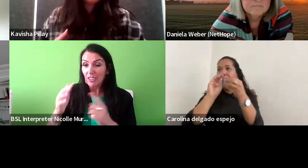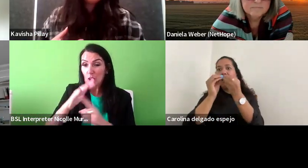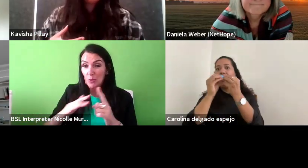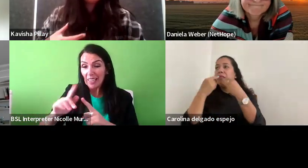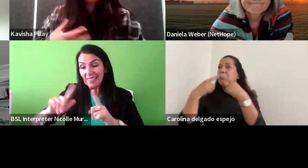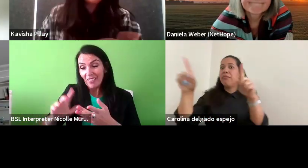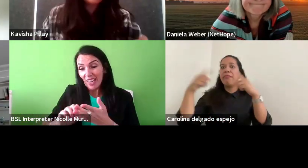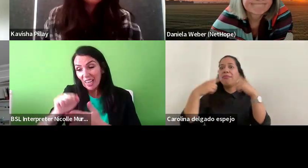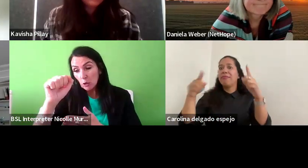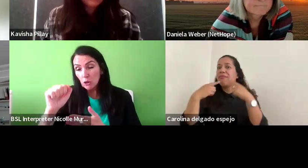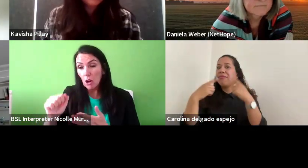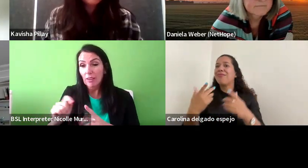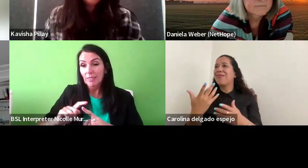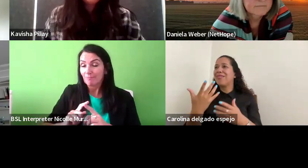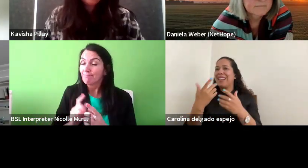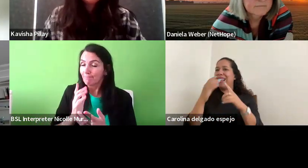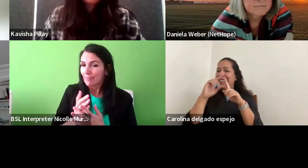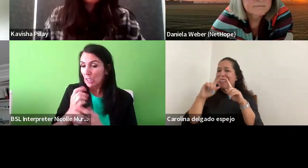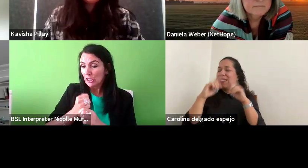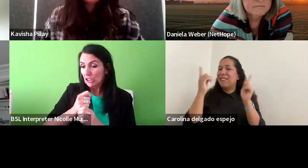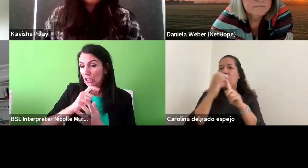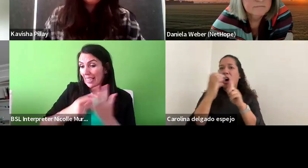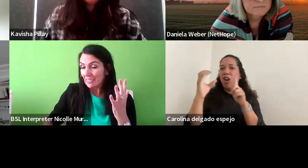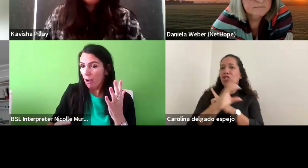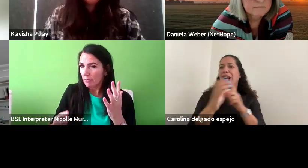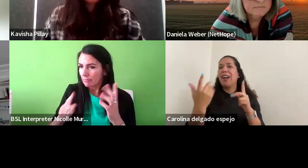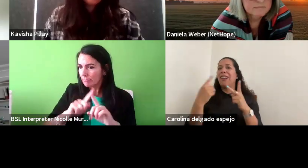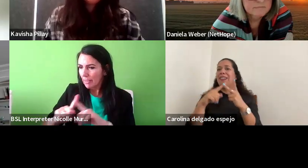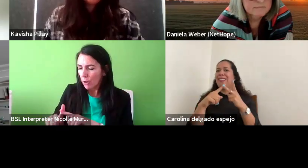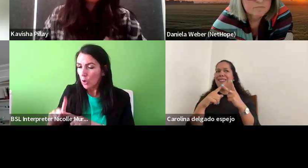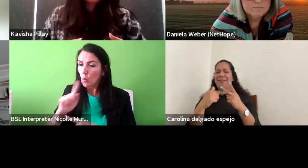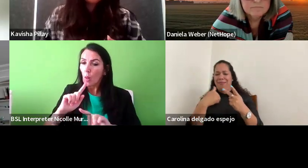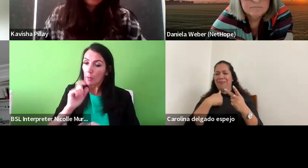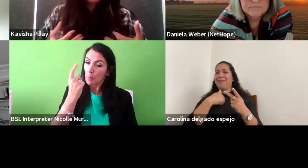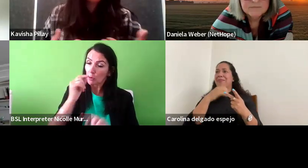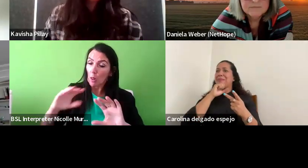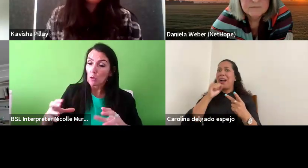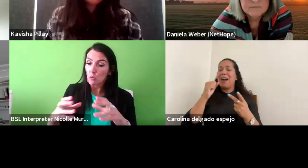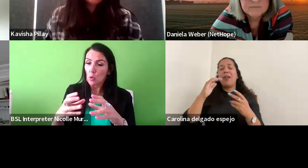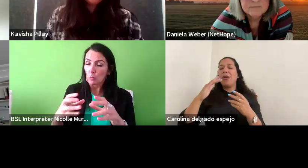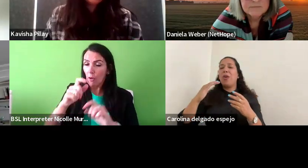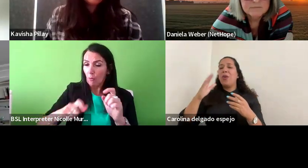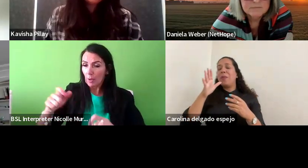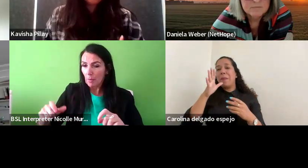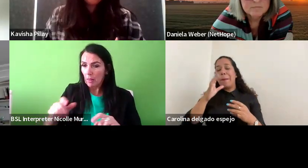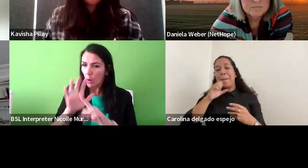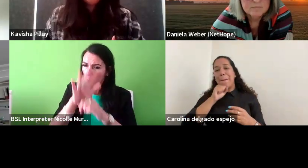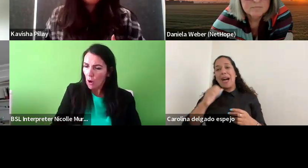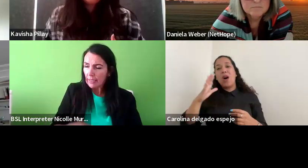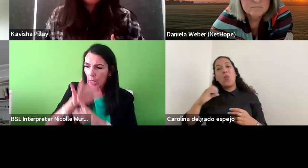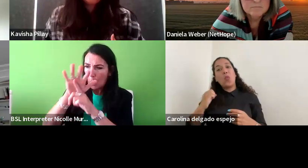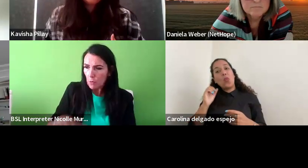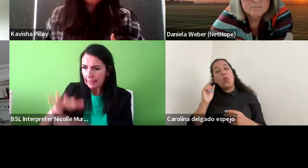cultural dynamics, with different gender dynamics? We are then going to see groups of people who will consistently be oppressed